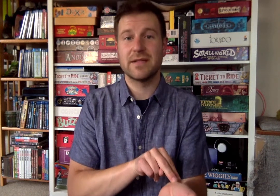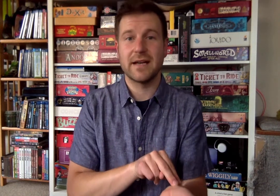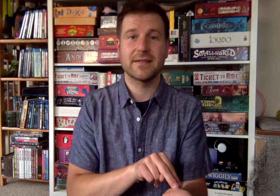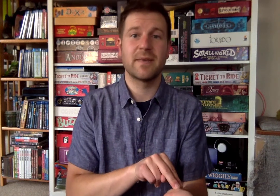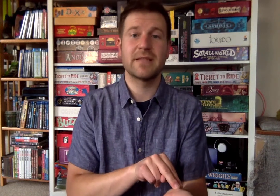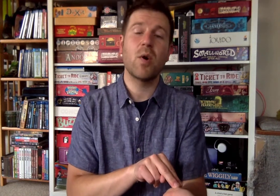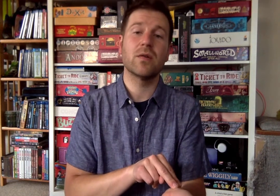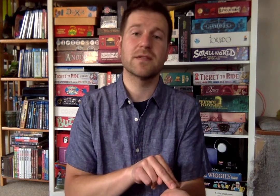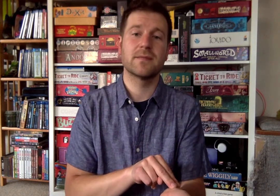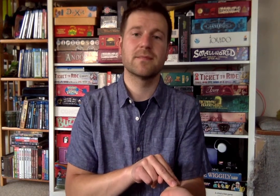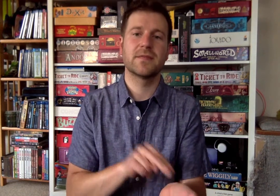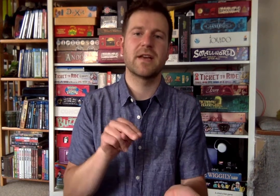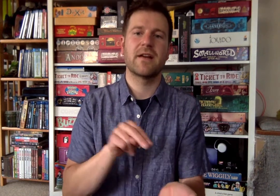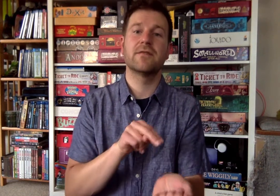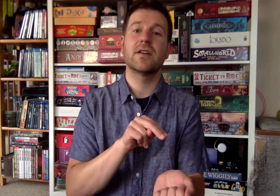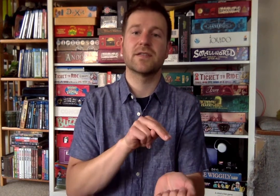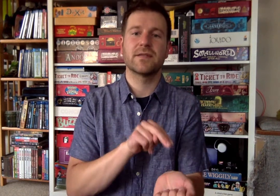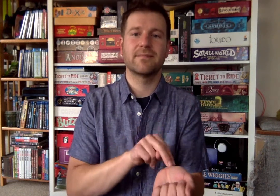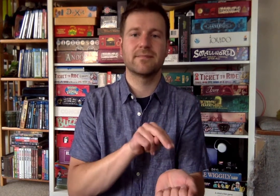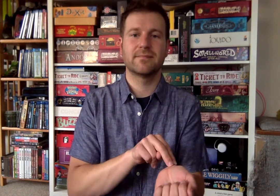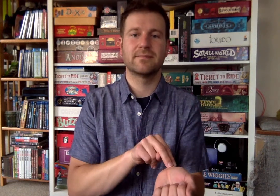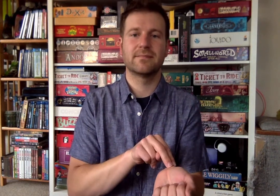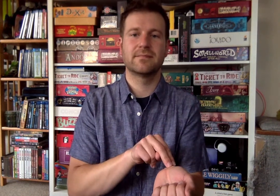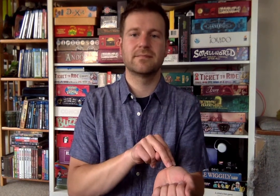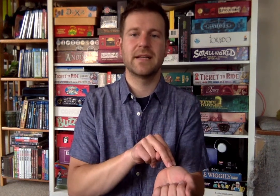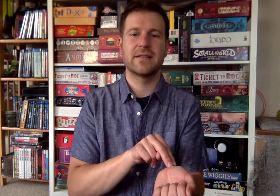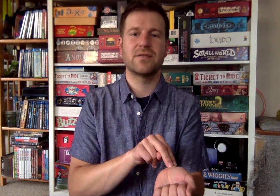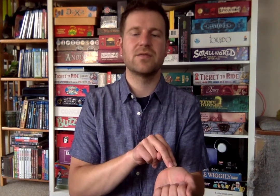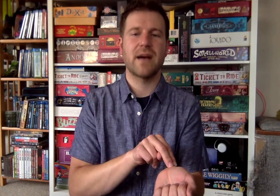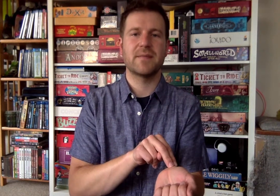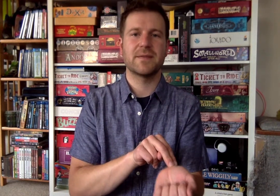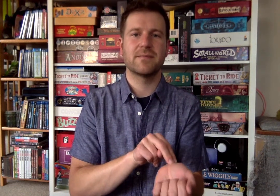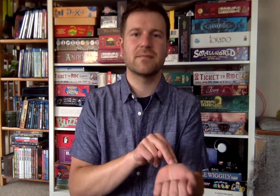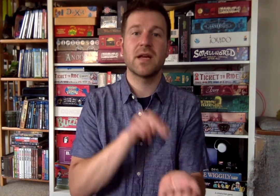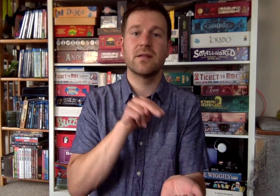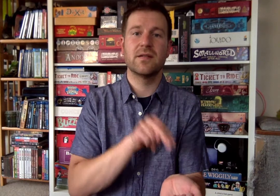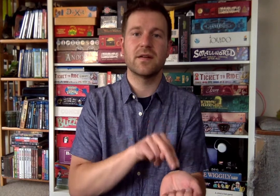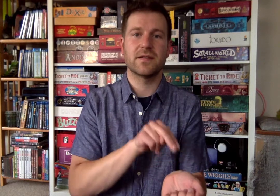take somebody's pulse. So you have nurse, and it's 2 taps. Nurse.